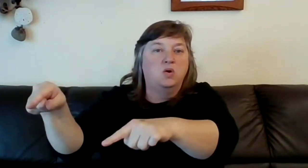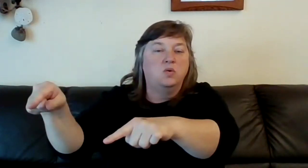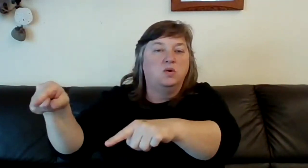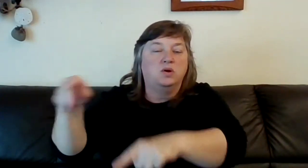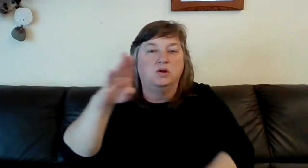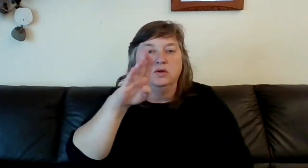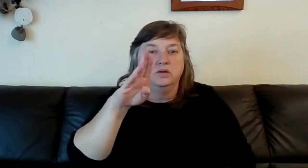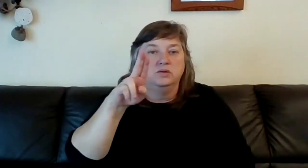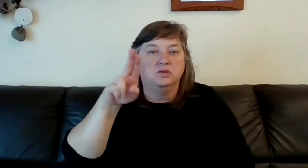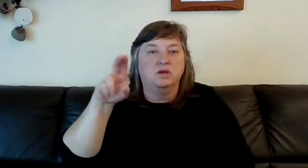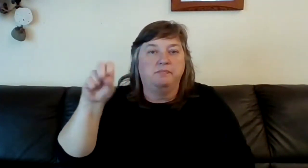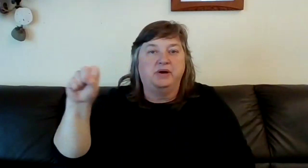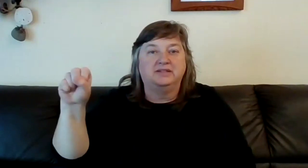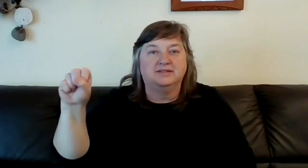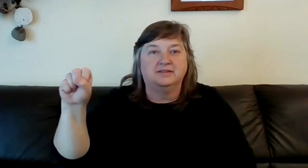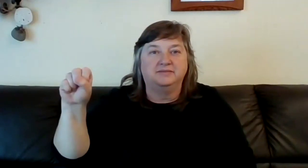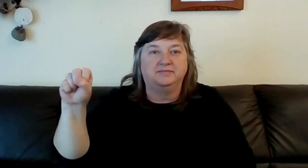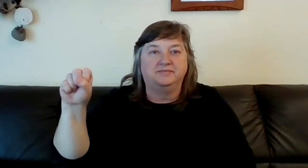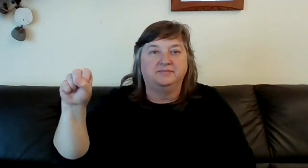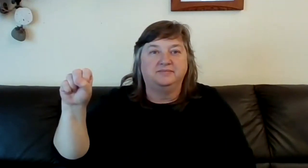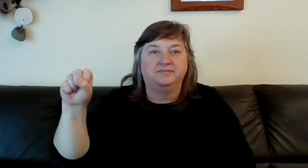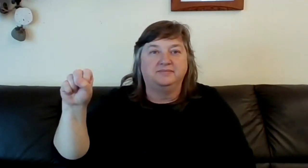go to the bus,